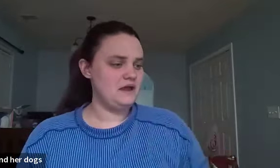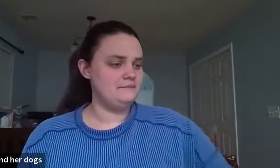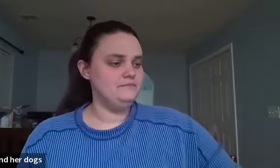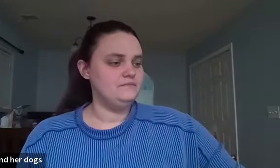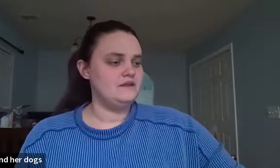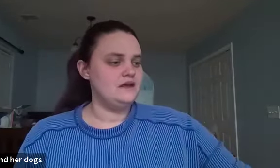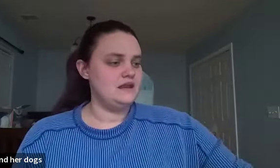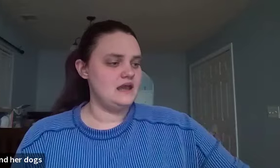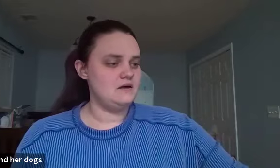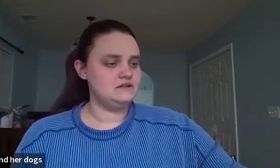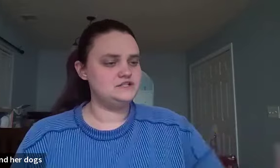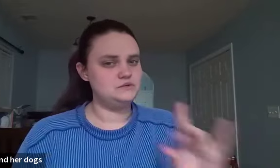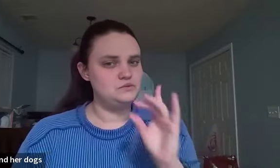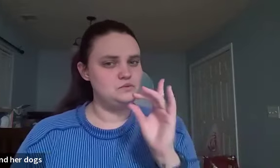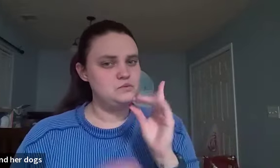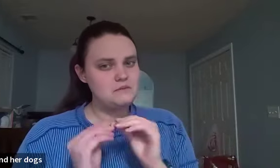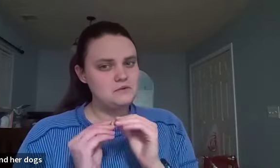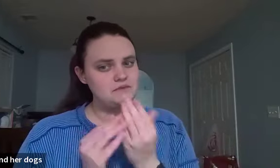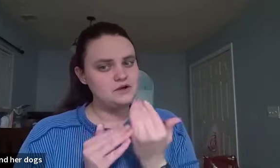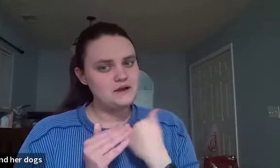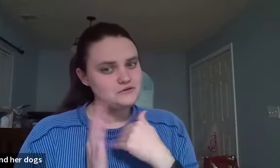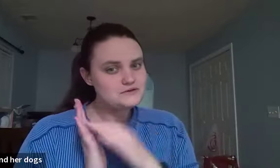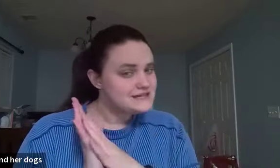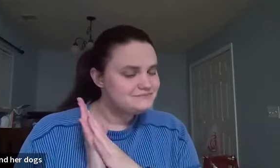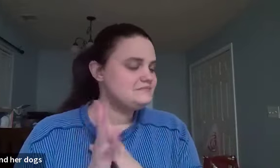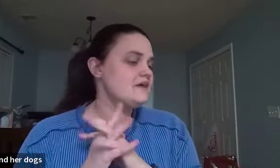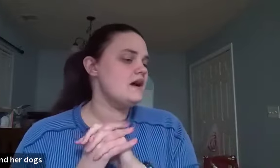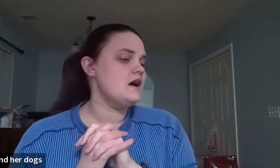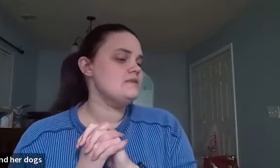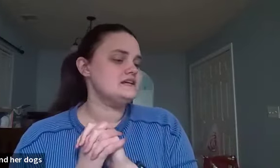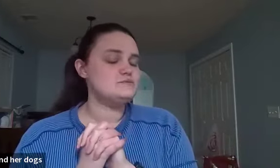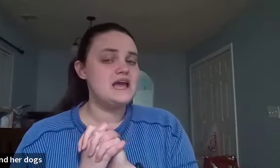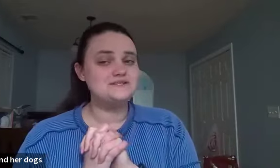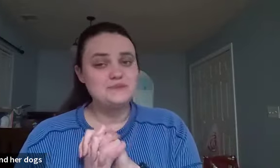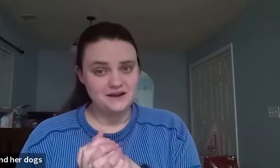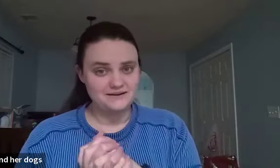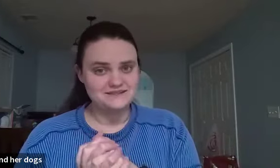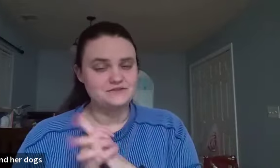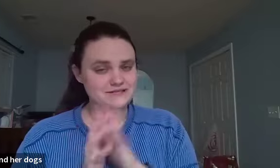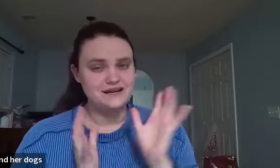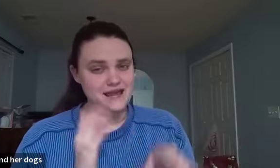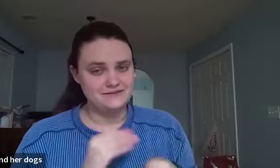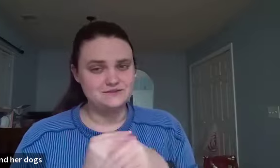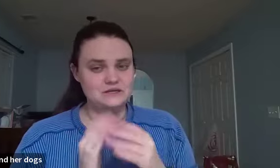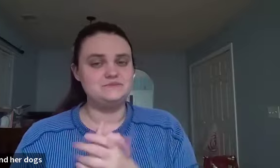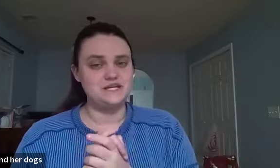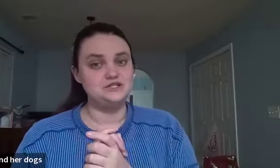Okay. Now let's do, then we'll go back through those again. The next one we have is parents. And the reason I add this one is because you